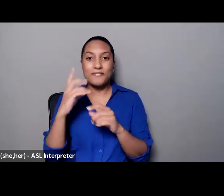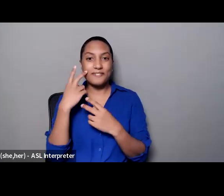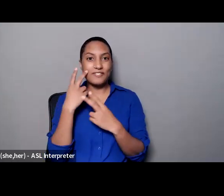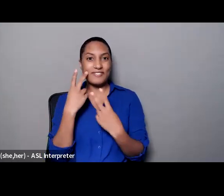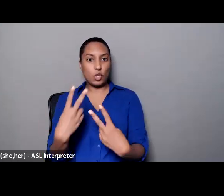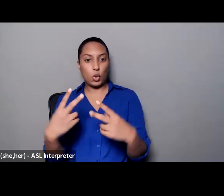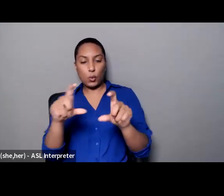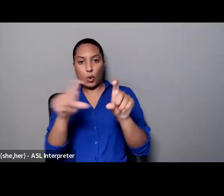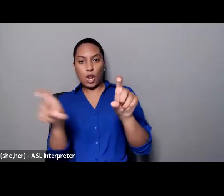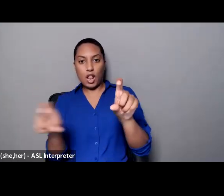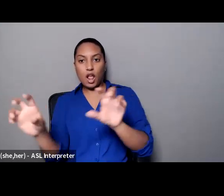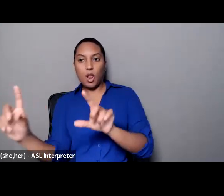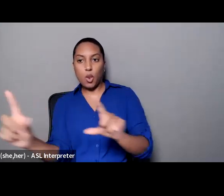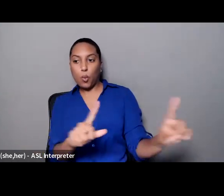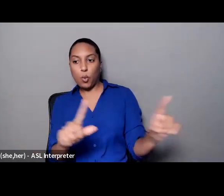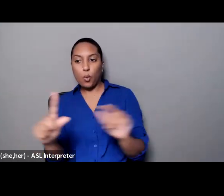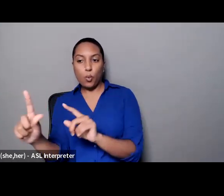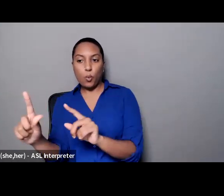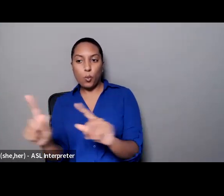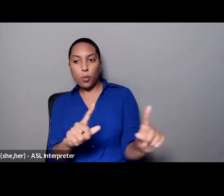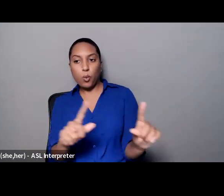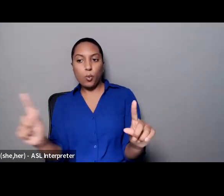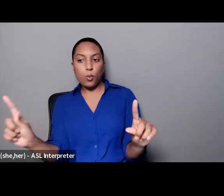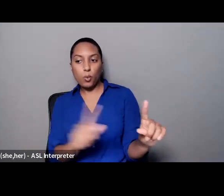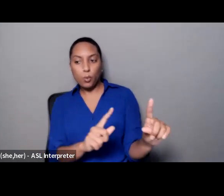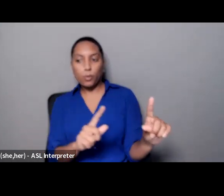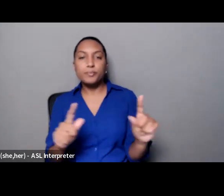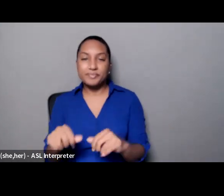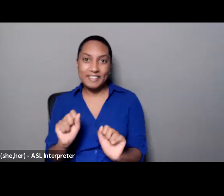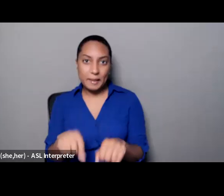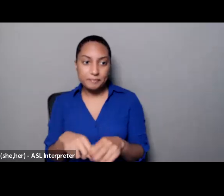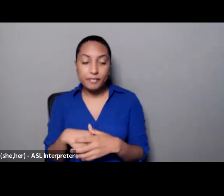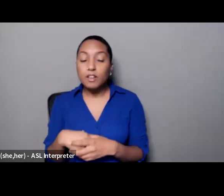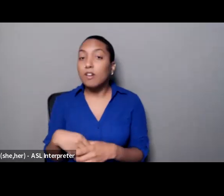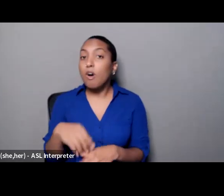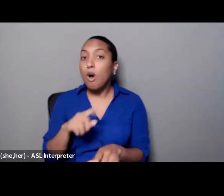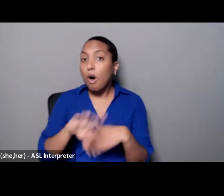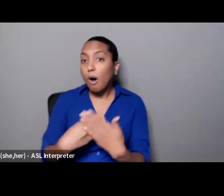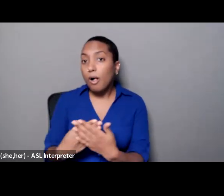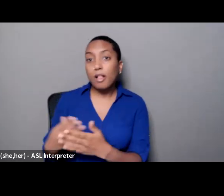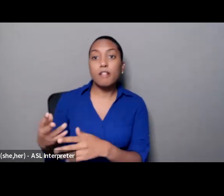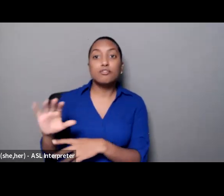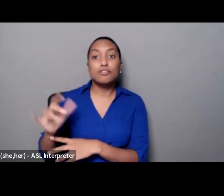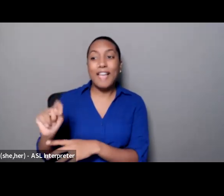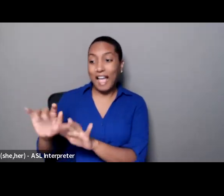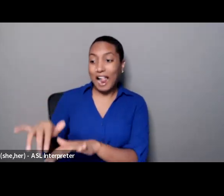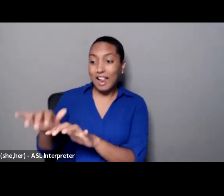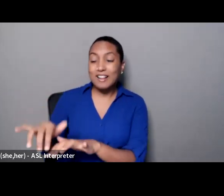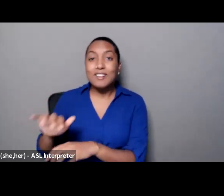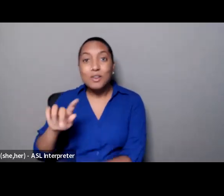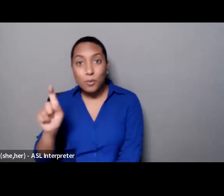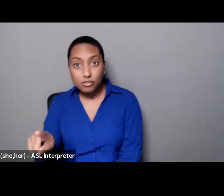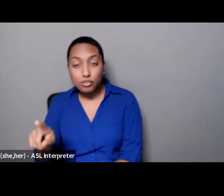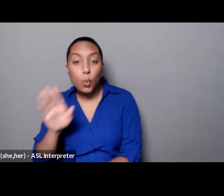sessions, and we will read all slide content and all questions out loud so that it will be available to individuals calling in on the phone or